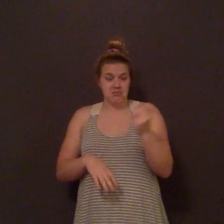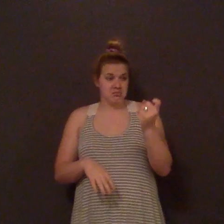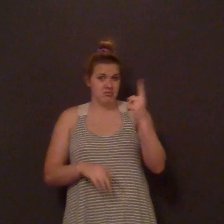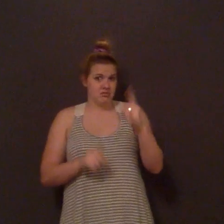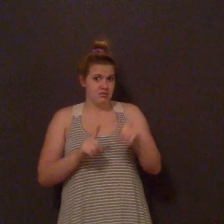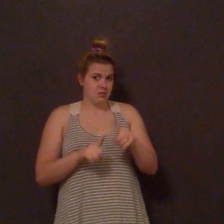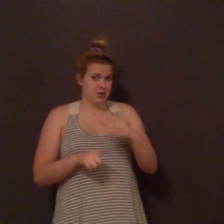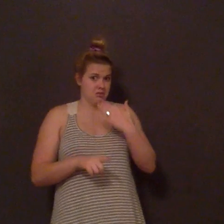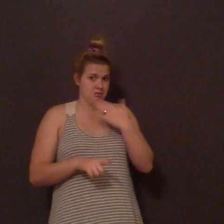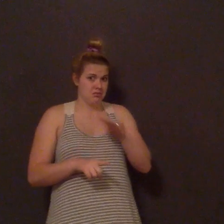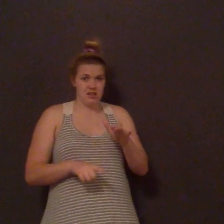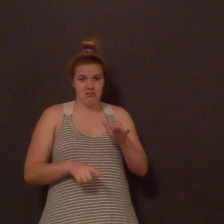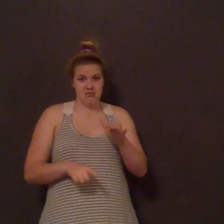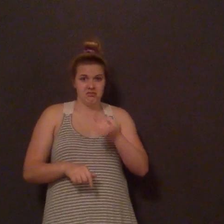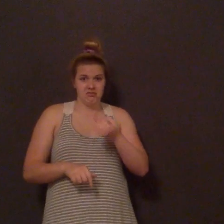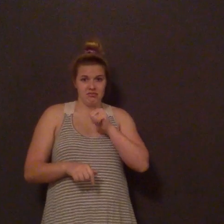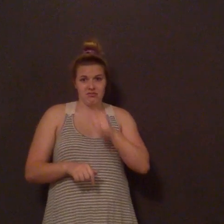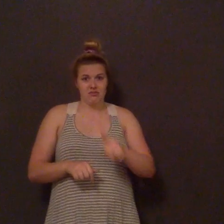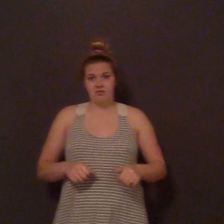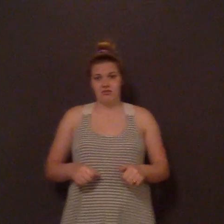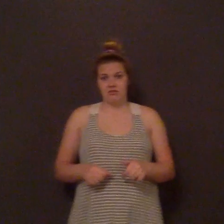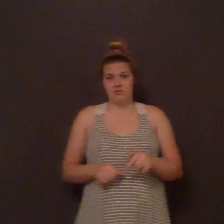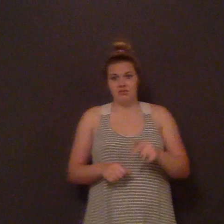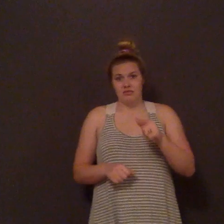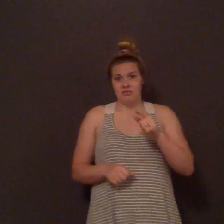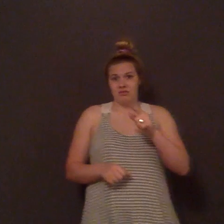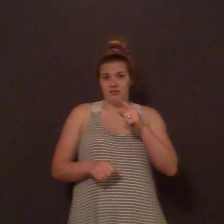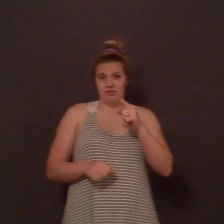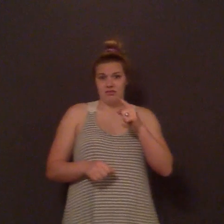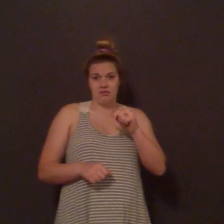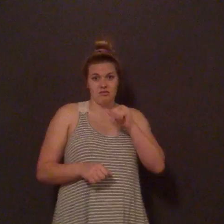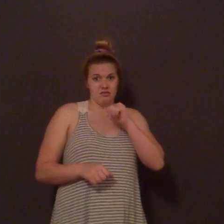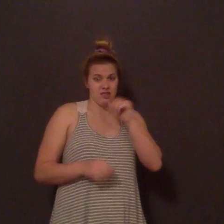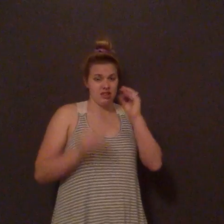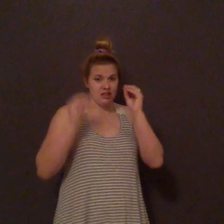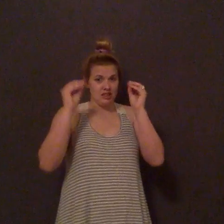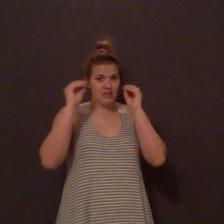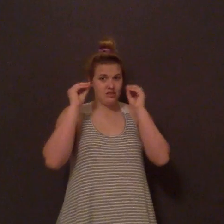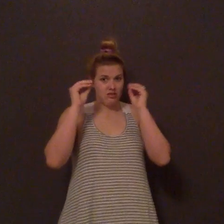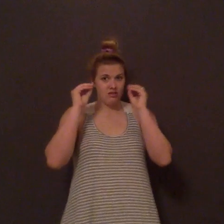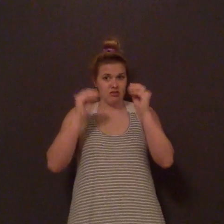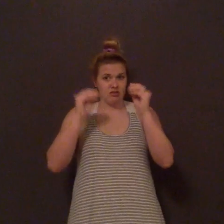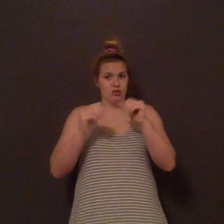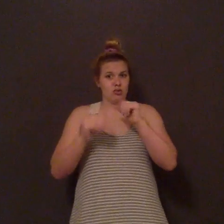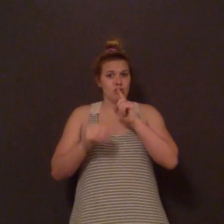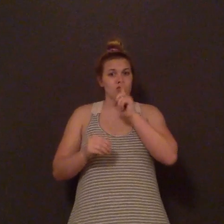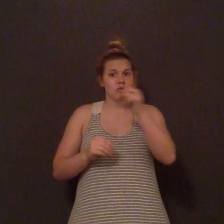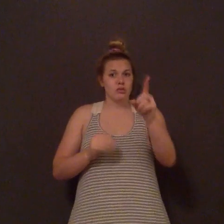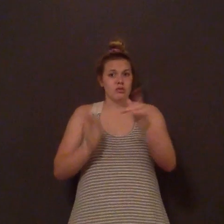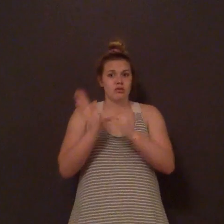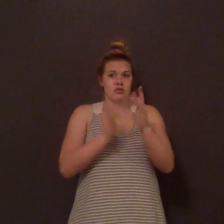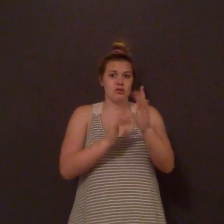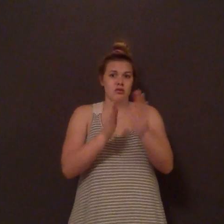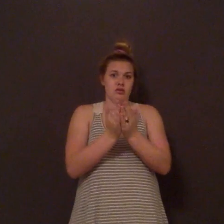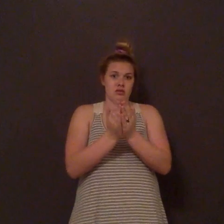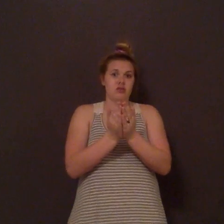bad thing. It's not like Professor Kamen's preaching some sort of gospel truth here. I gotta stop this. Honey, I know she's upset. She's just